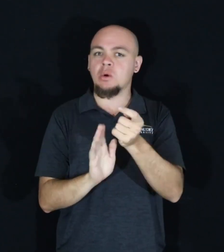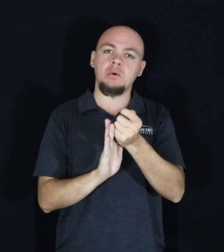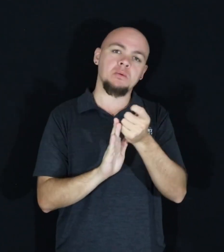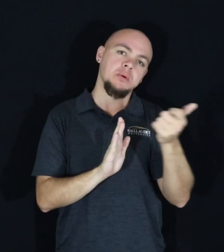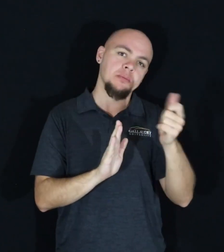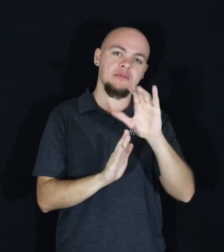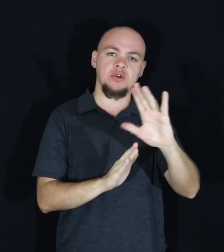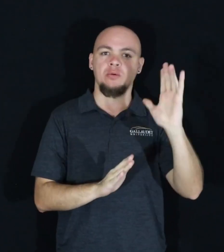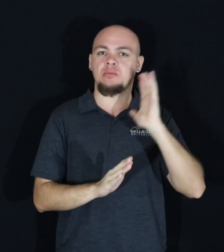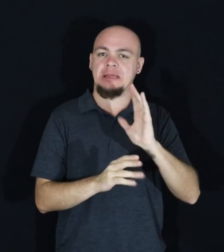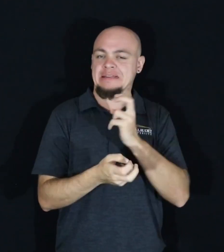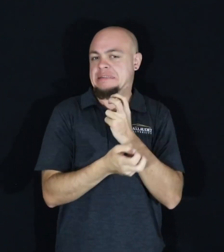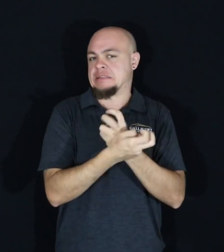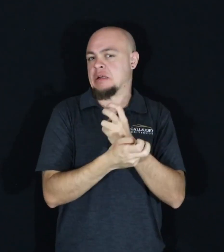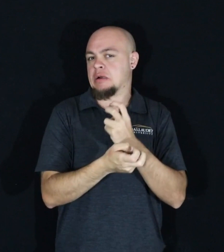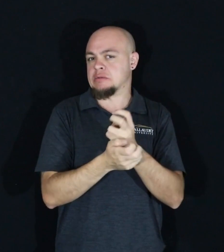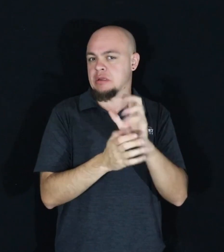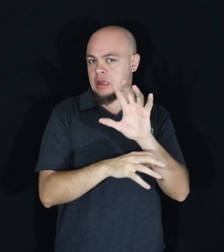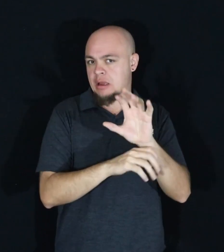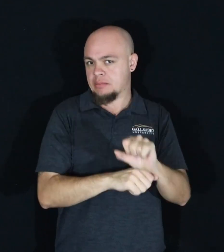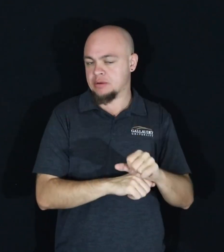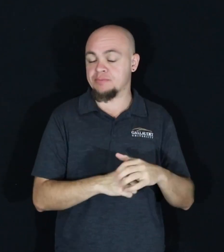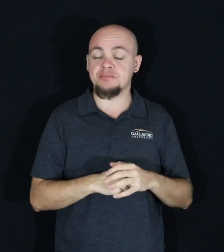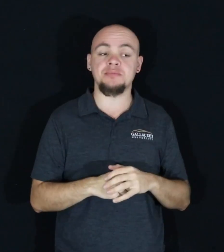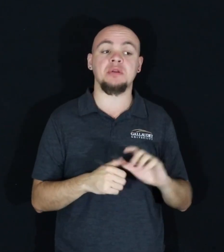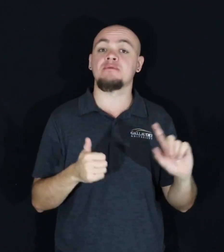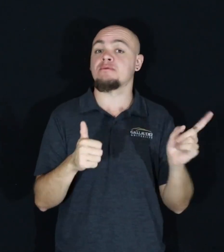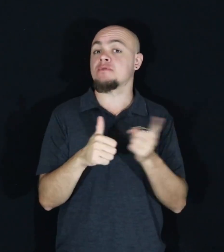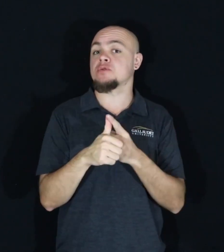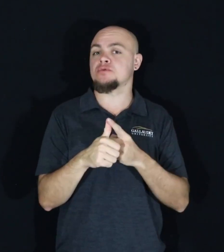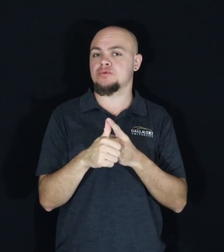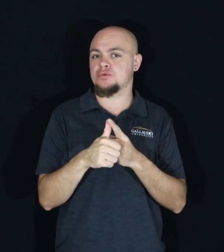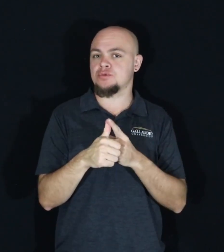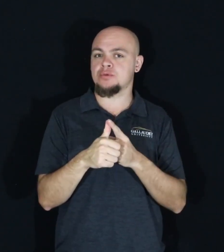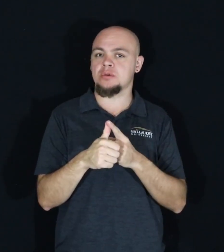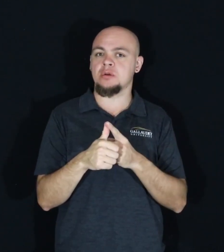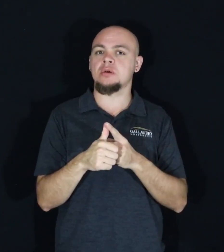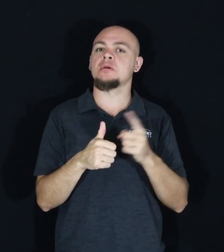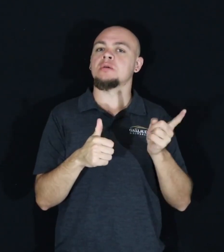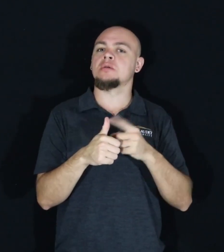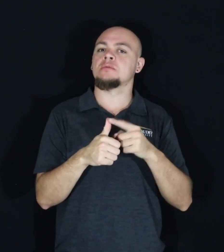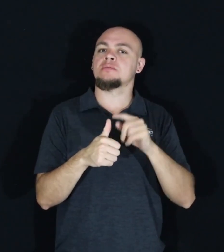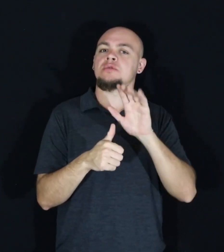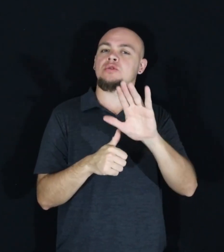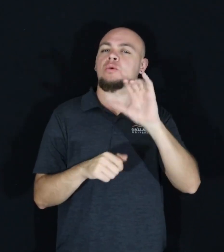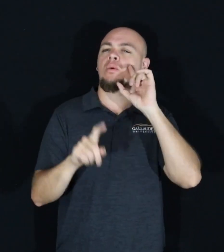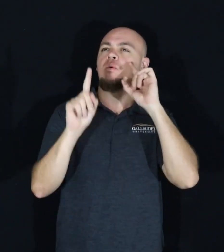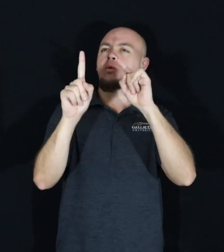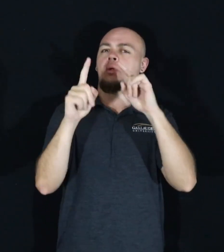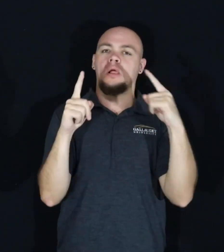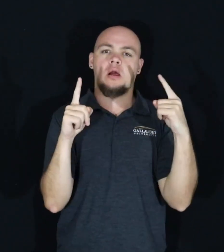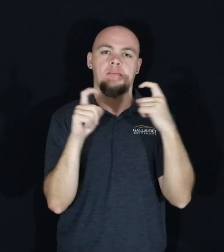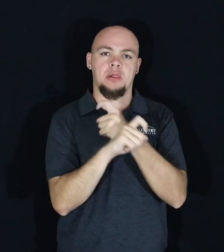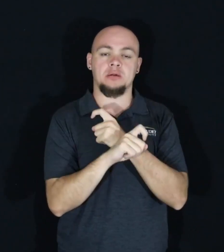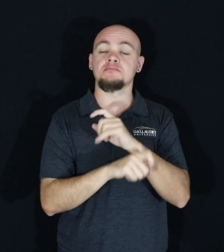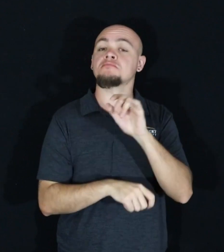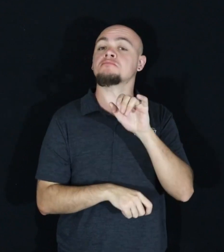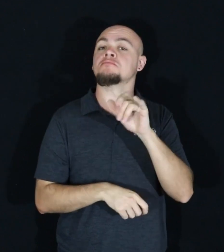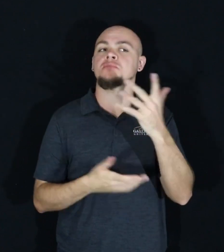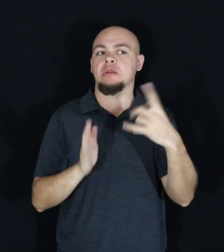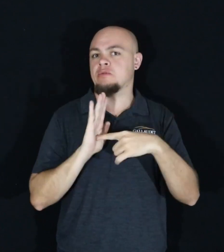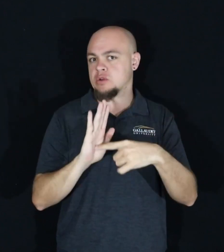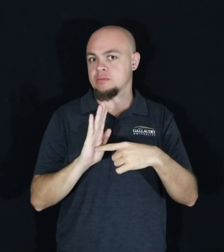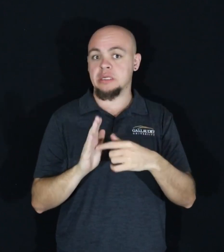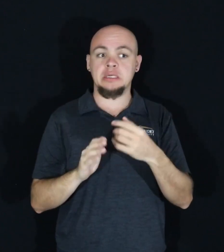old toxic one. Number one is the complexity of your goal. If I decide to